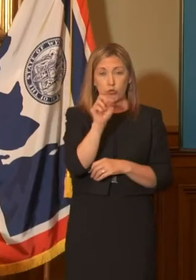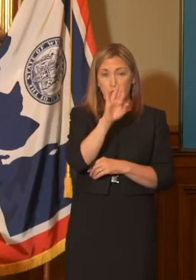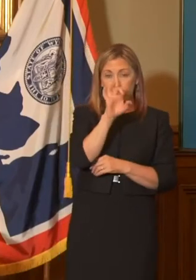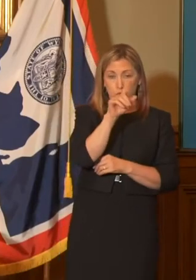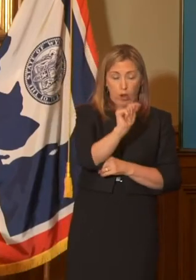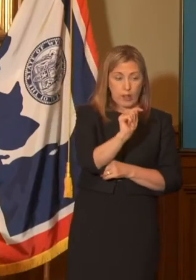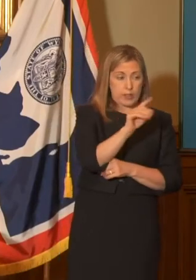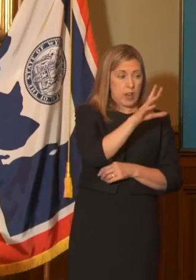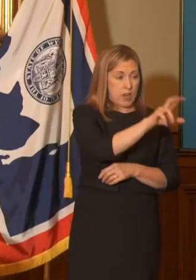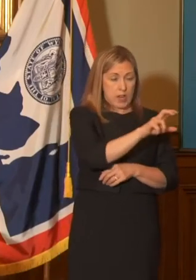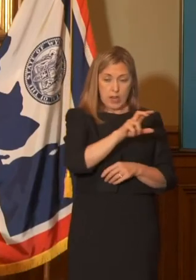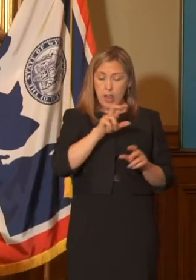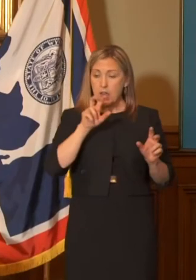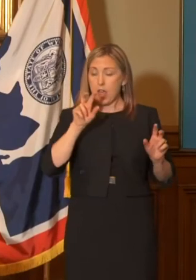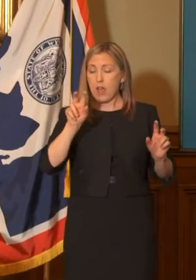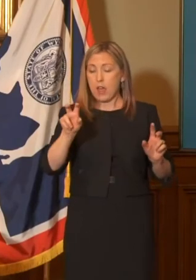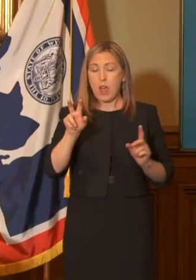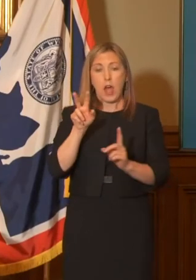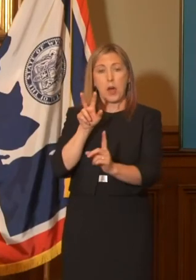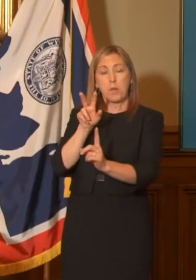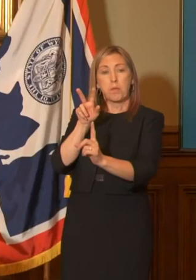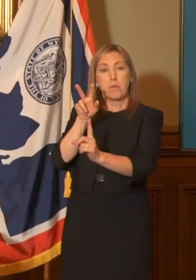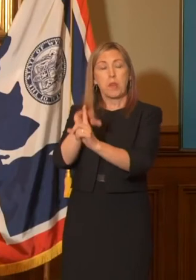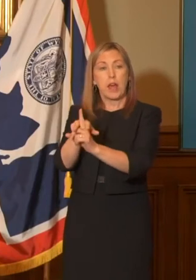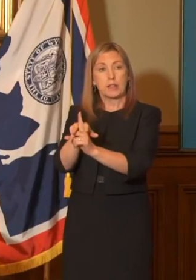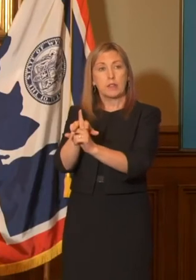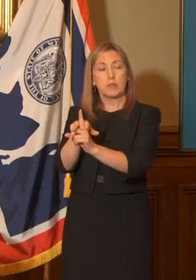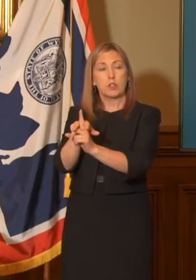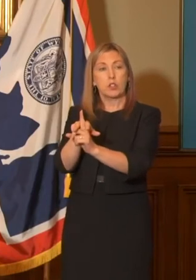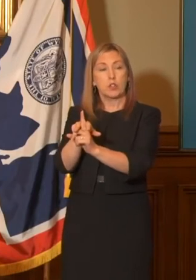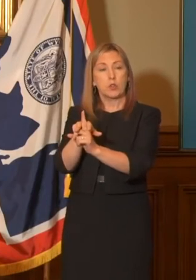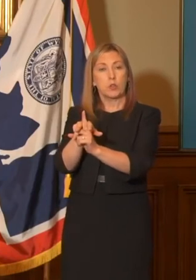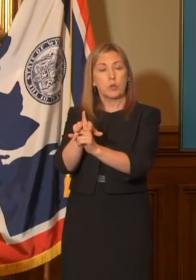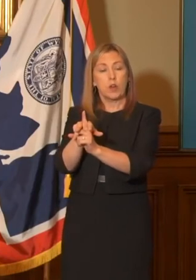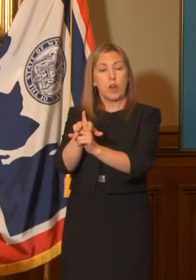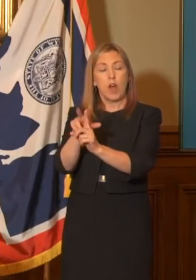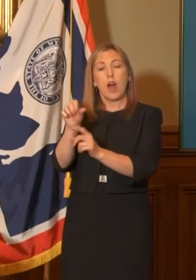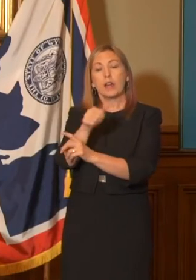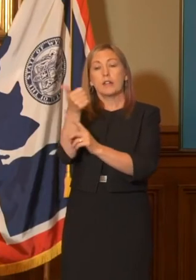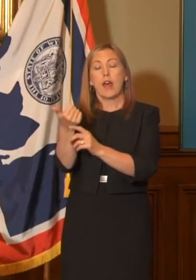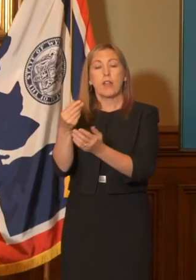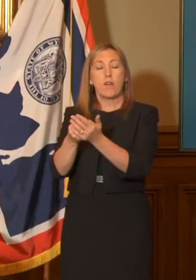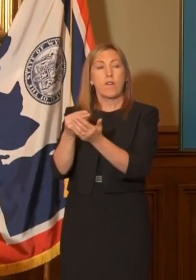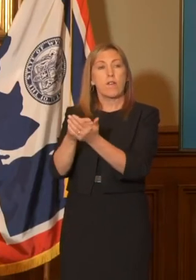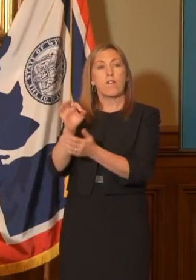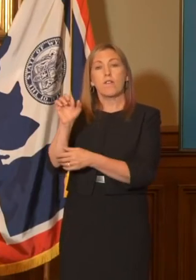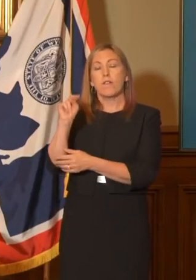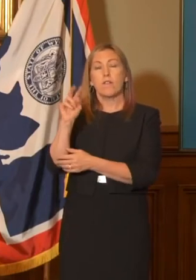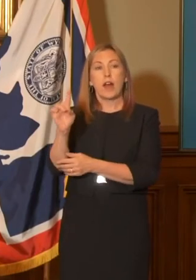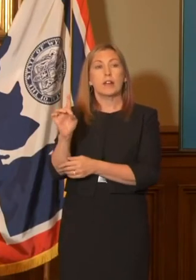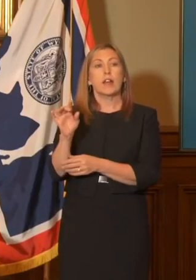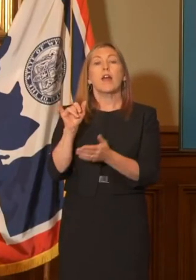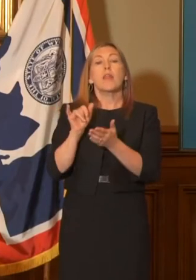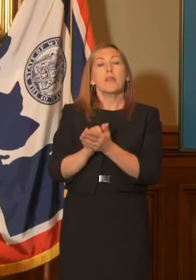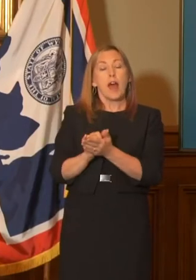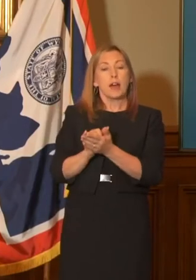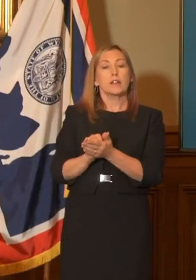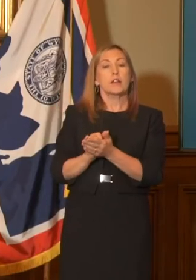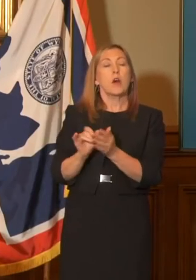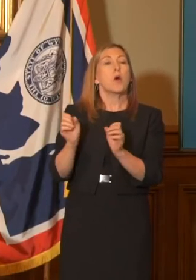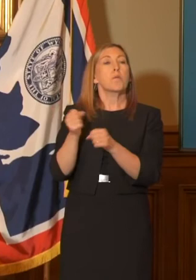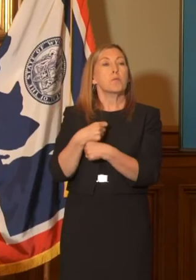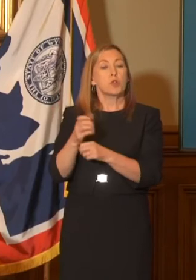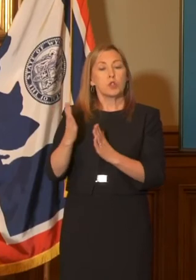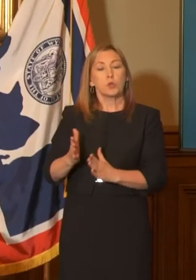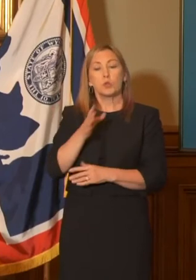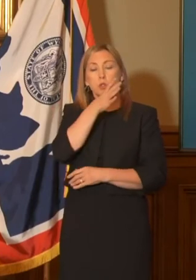and applies them to essentially a catastrophe fund that producers themselves can put into